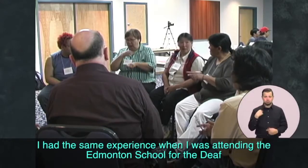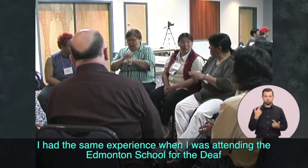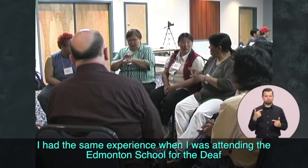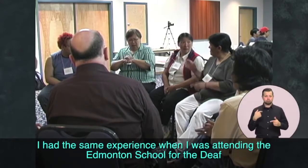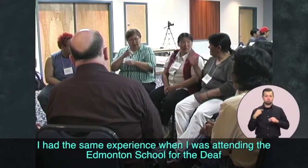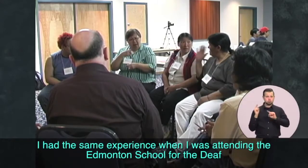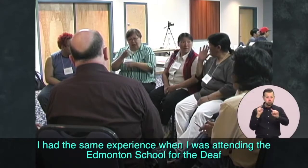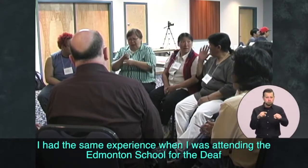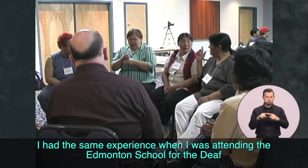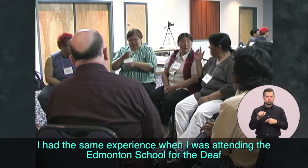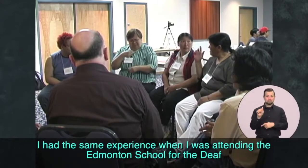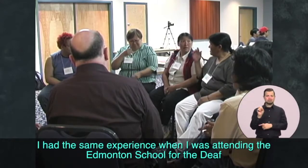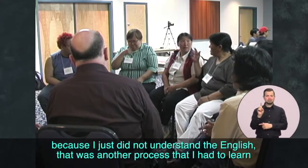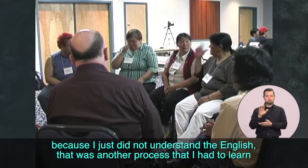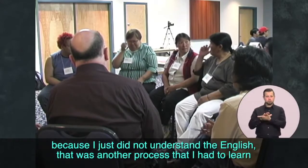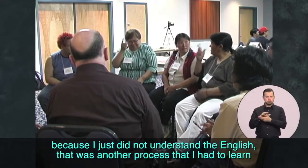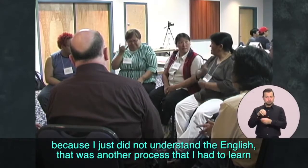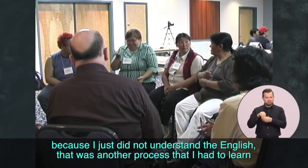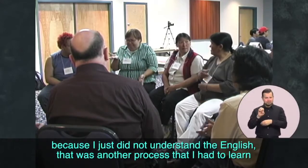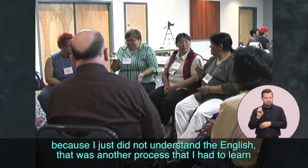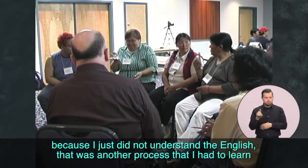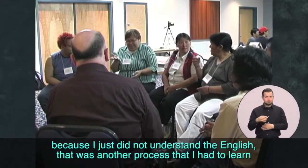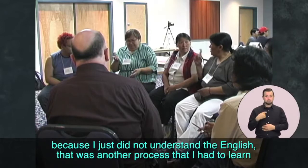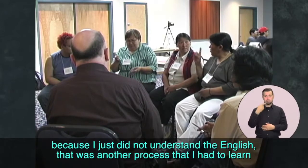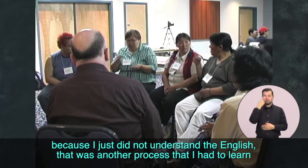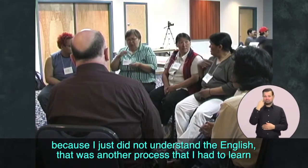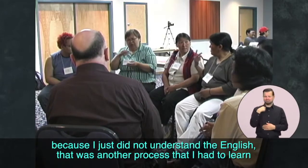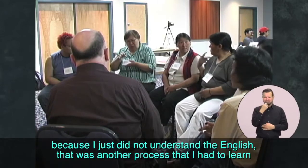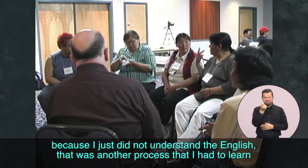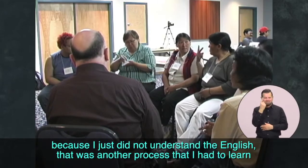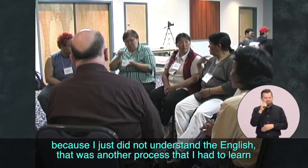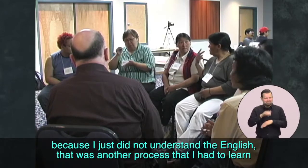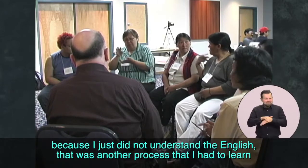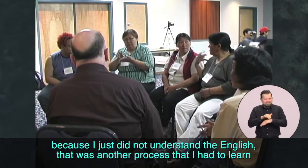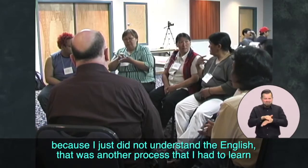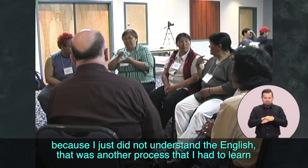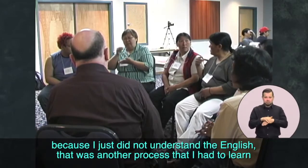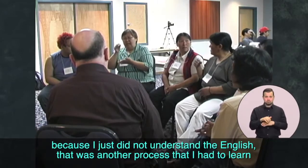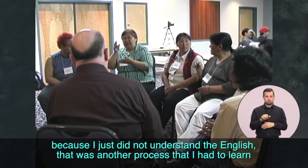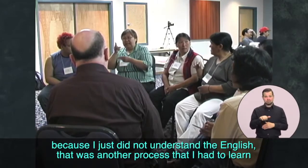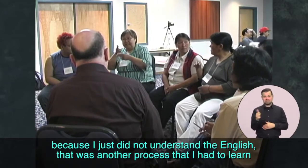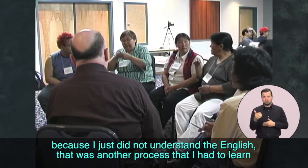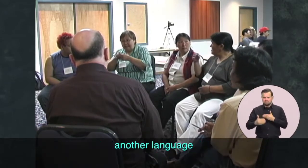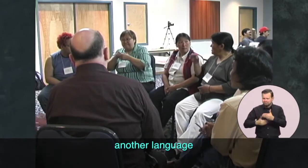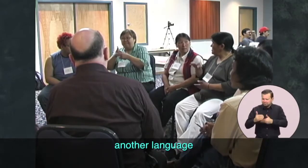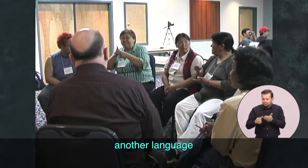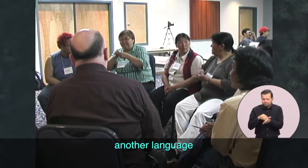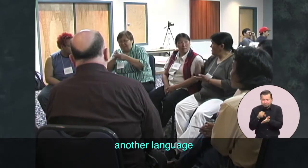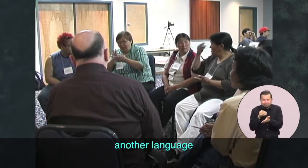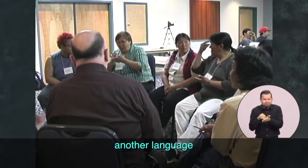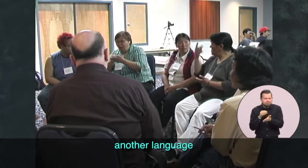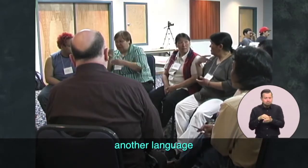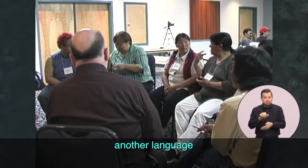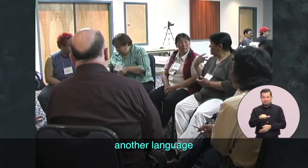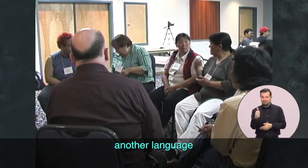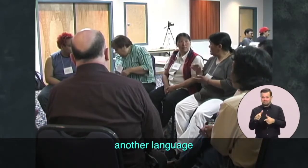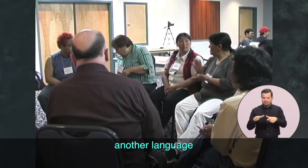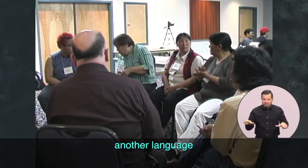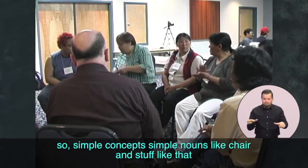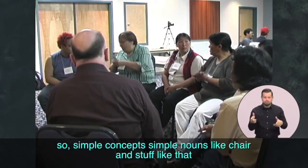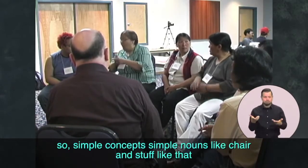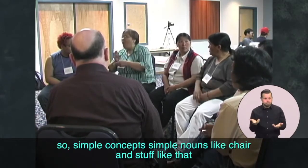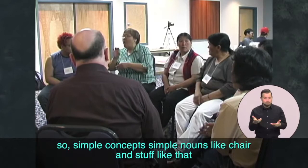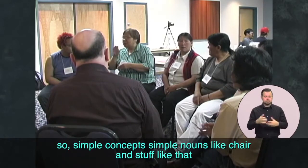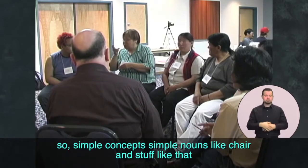I had the same experience when I was attending the Edmonton School for the Deaf, because I just didn't understand the English. That was another process that I had to learn. It's